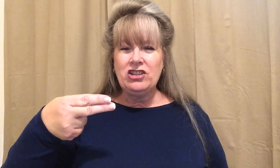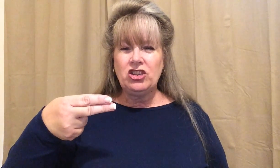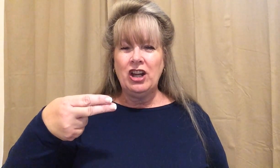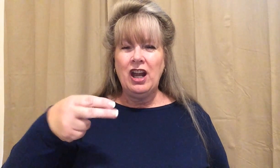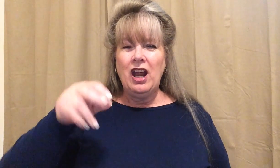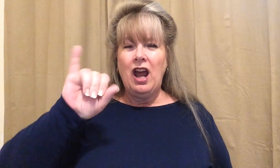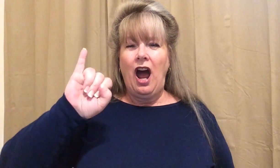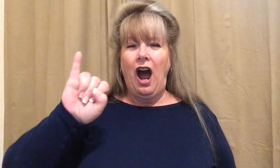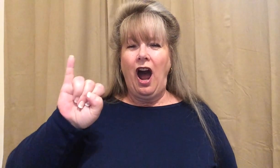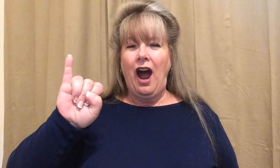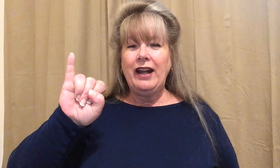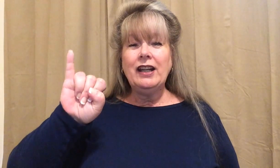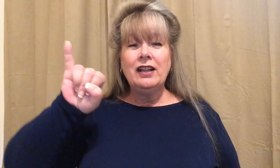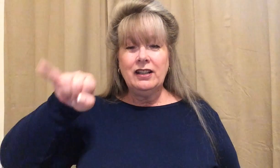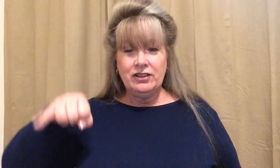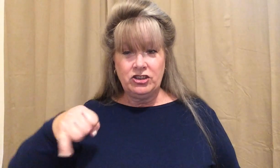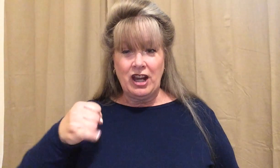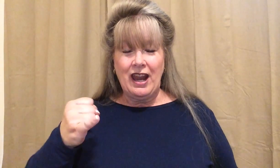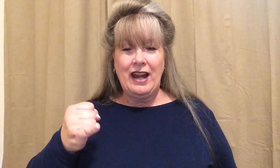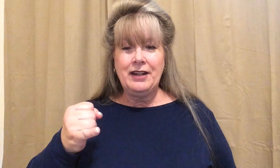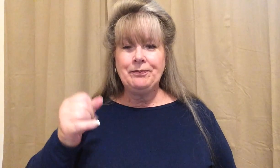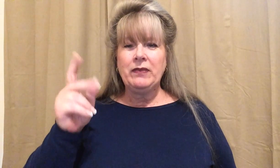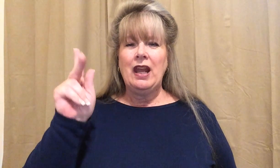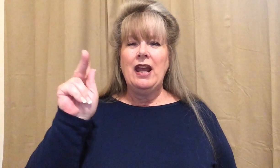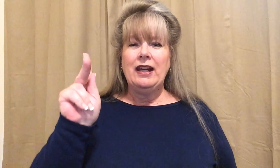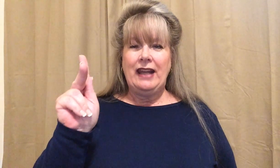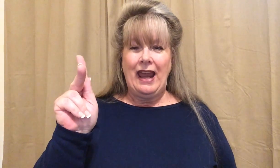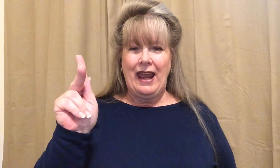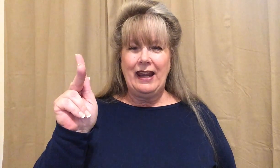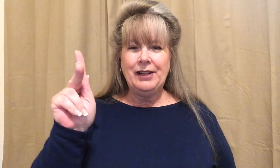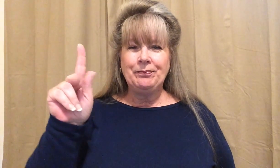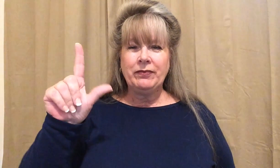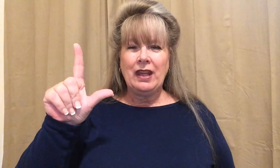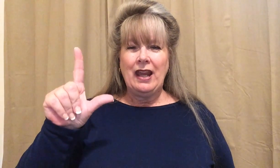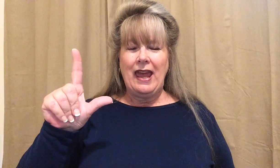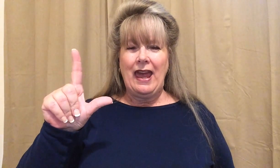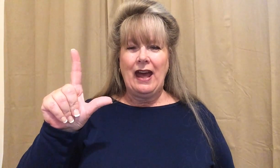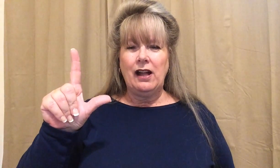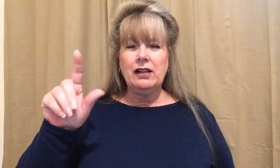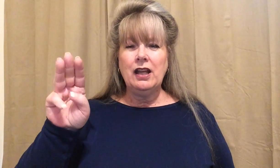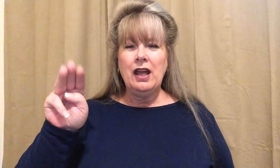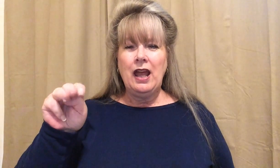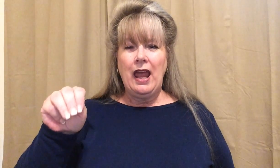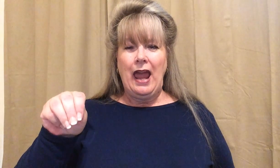H, I, J, K, L,